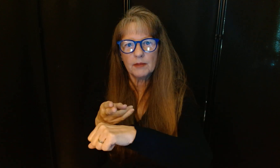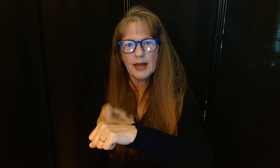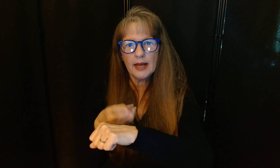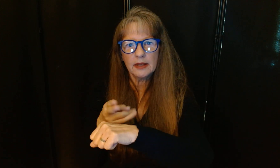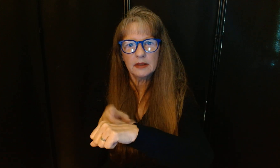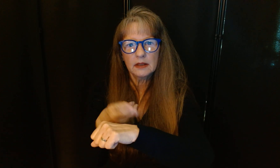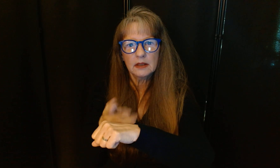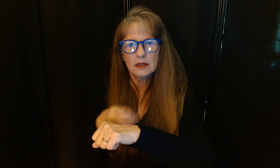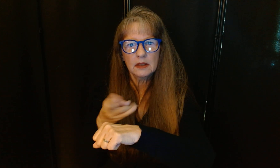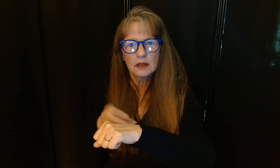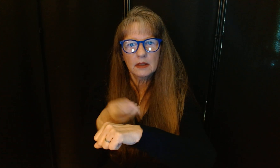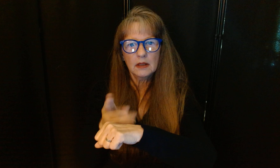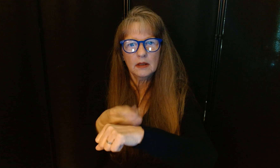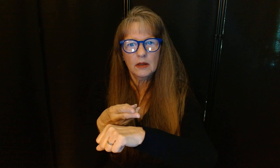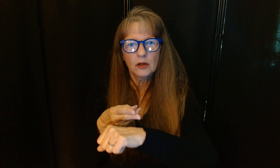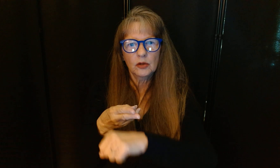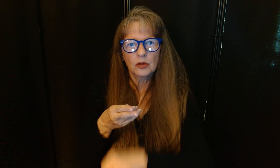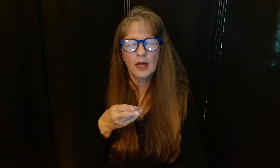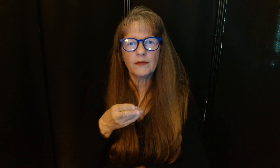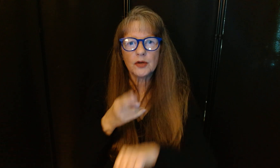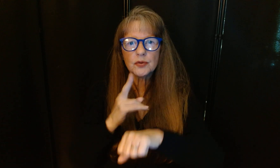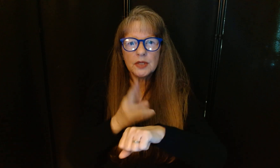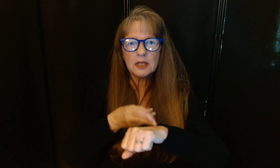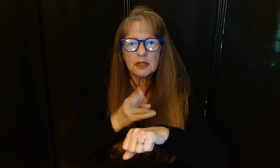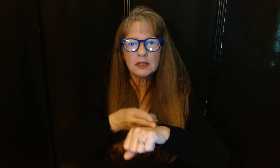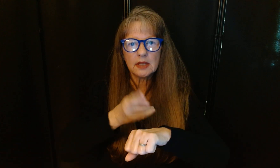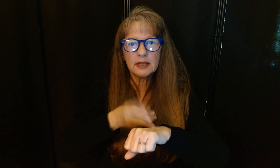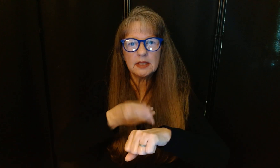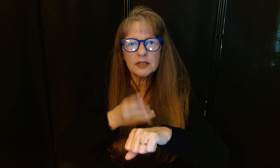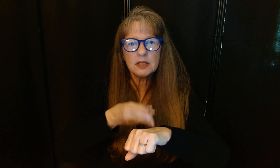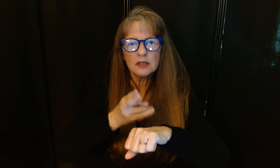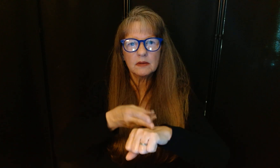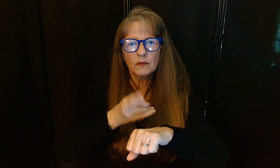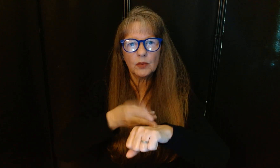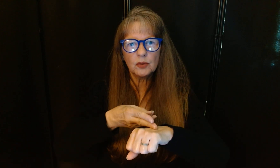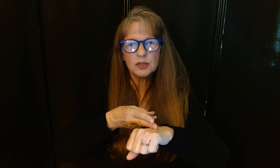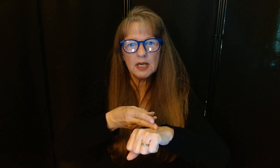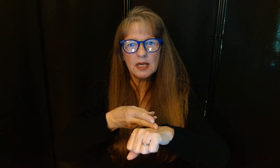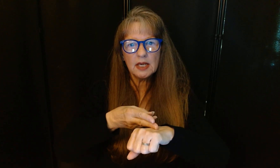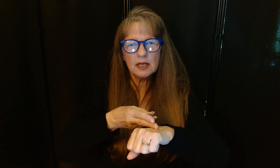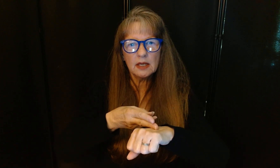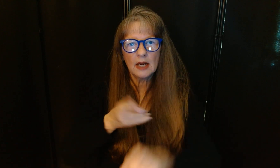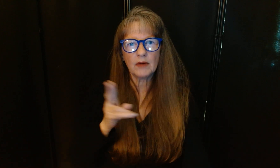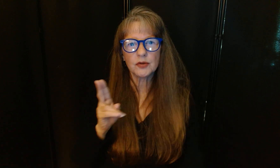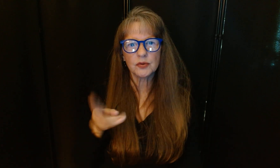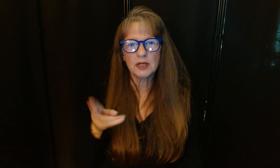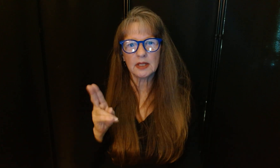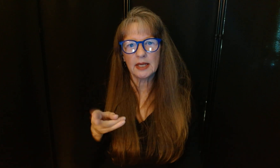back. I've also seen it like this, where you're just hitting it, and I've also seen it like